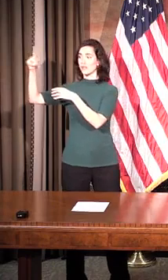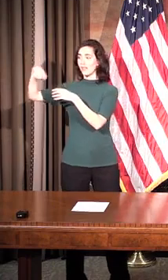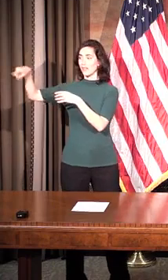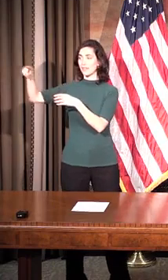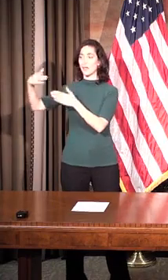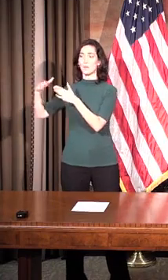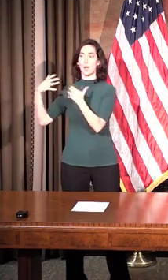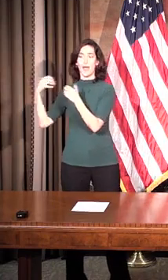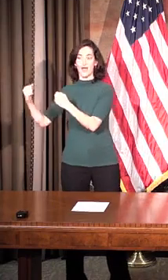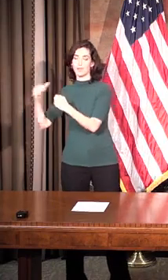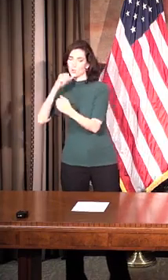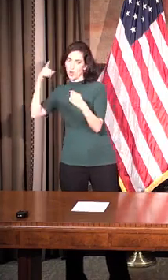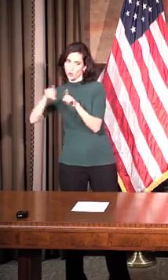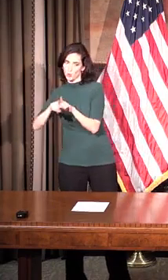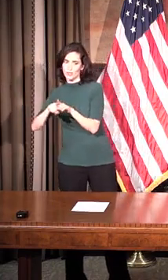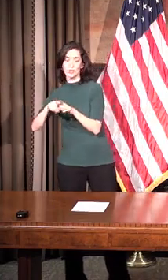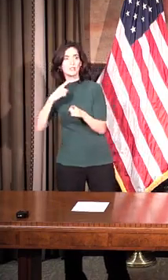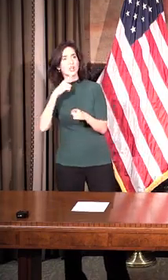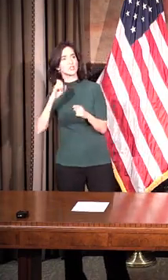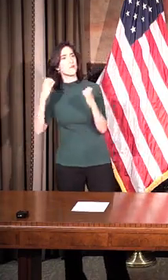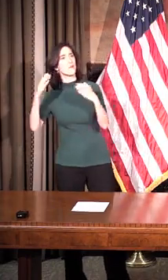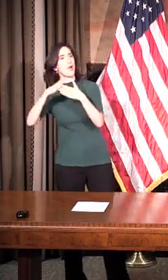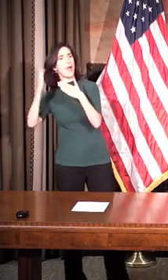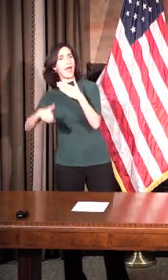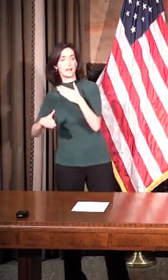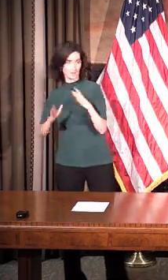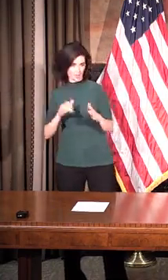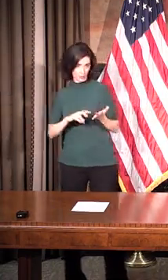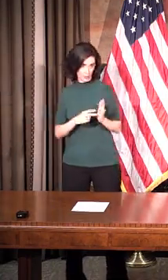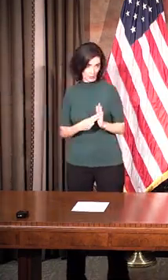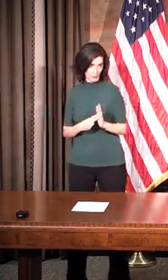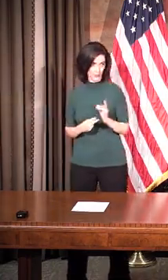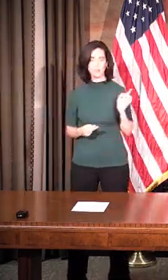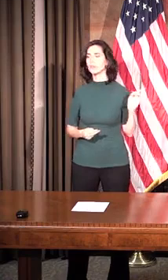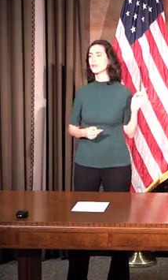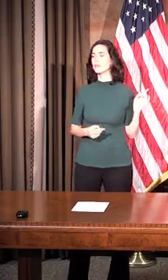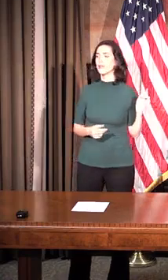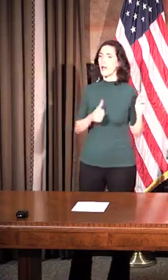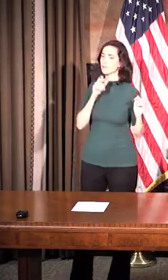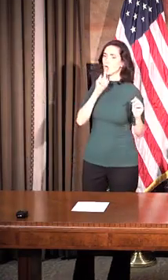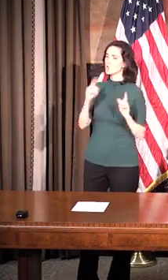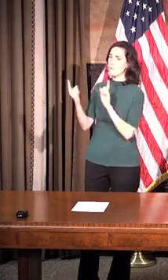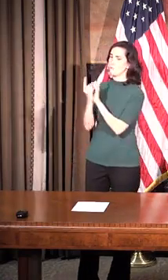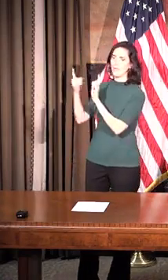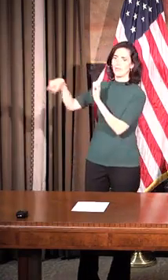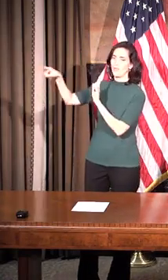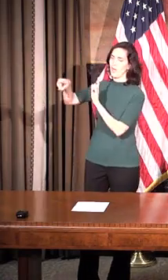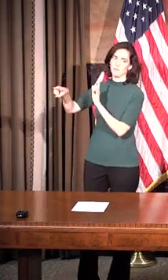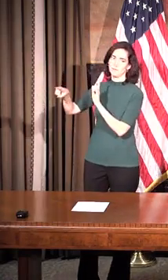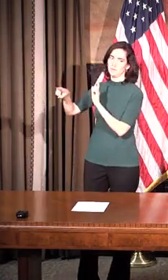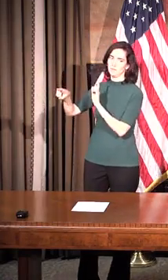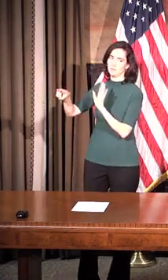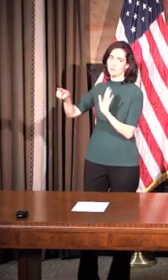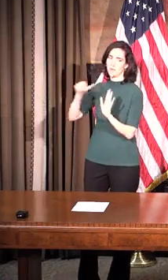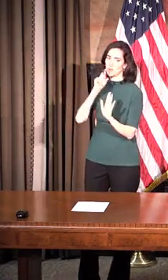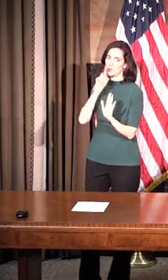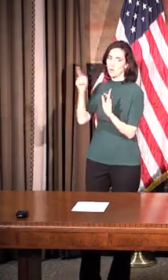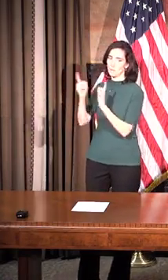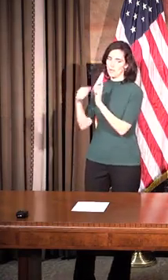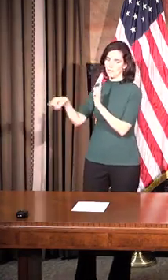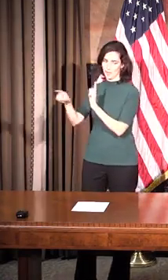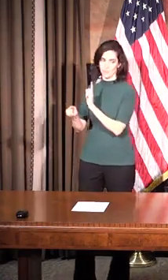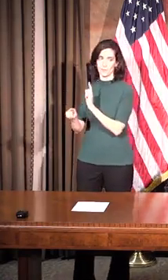end the emergency. Is that what you're saying? Well, I'm not sure that they met with the Office of Public Health either. What I'm saying is at no